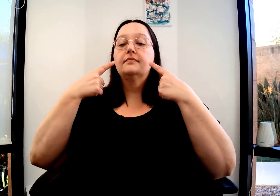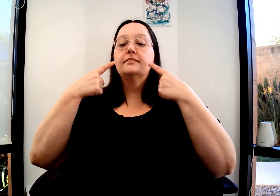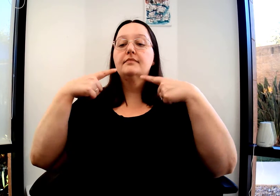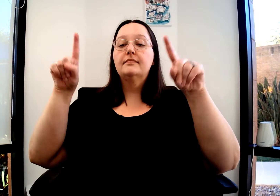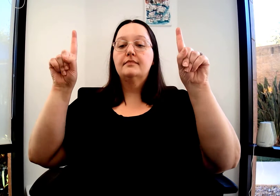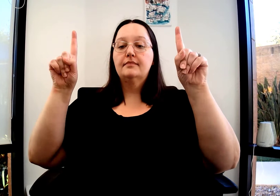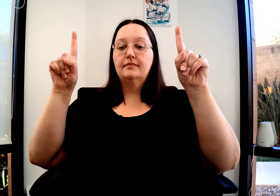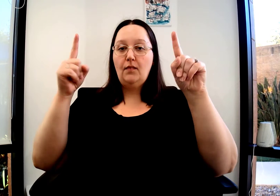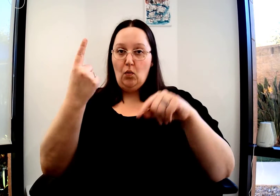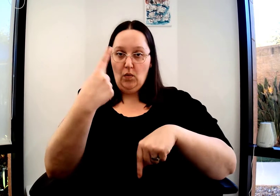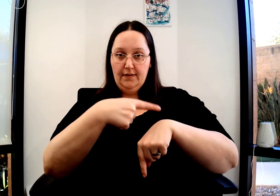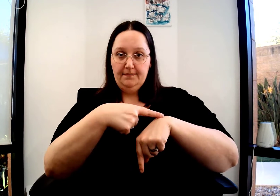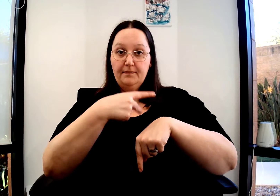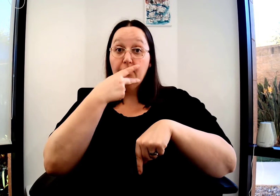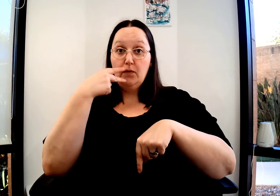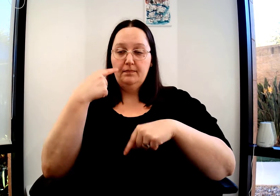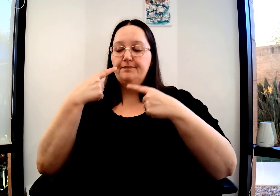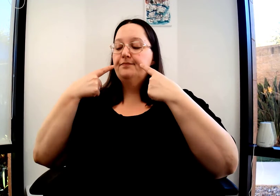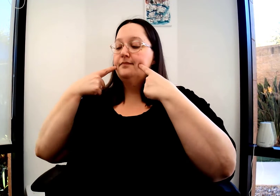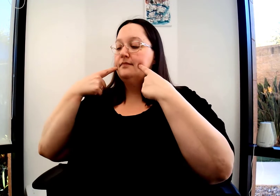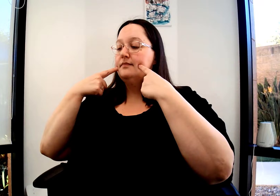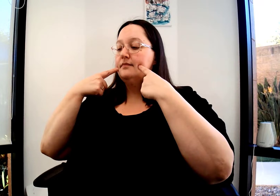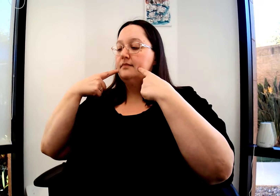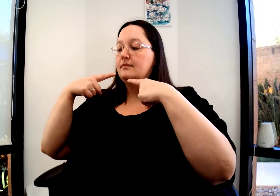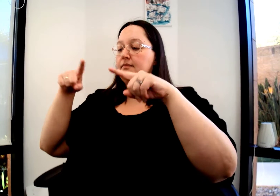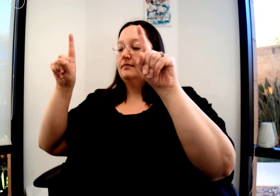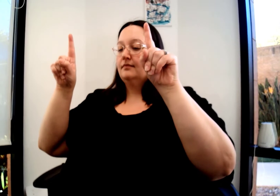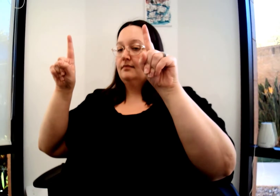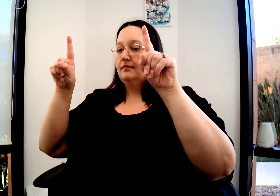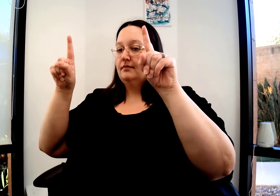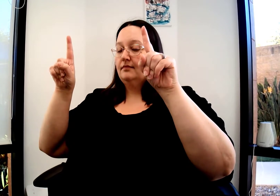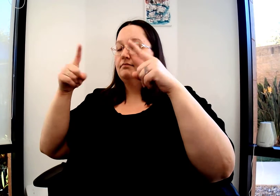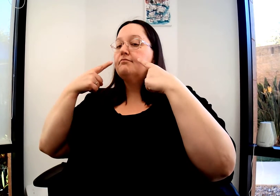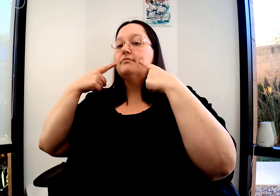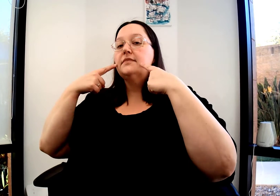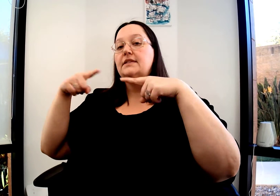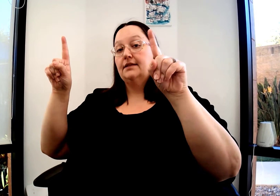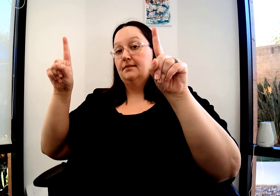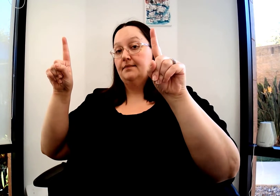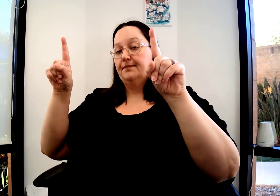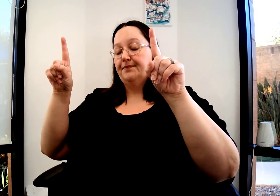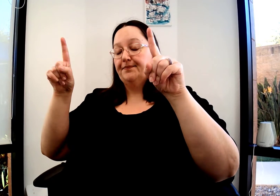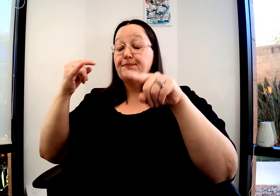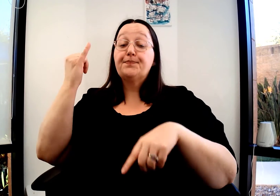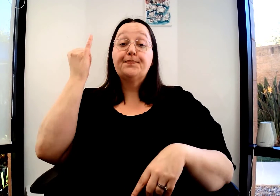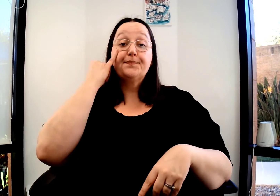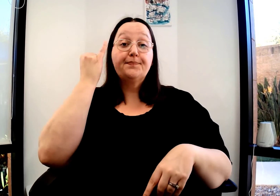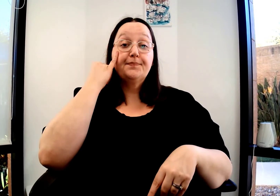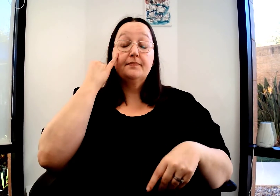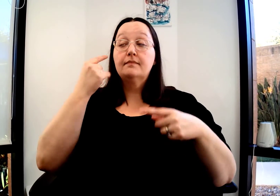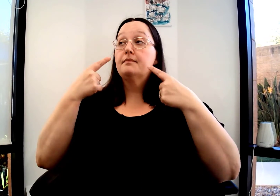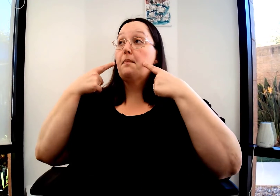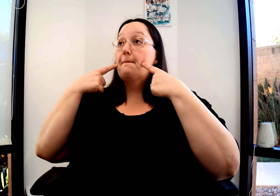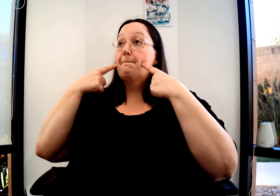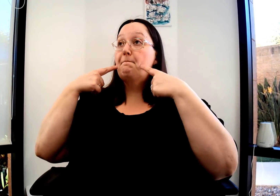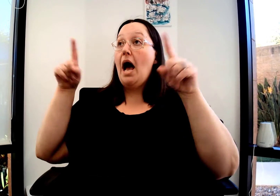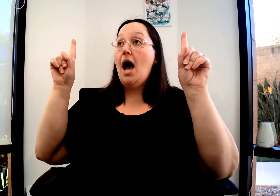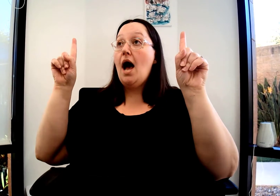Succeed. Do this one time. Flip up. Succeed. If